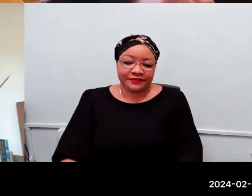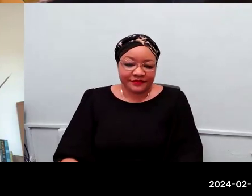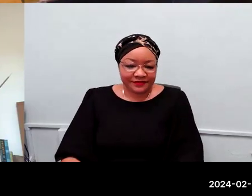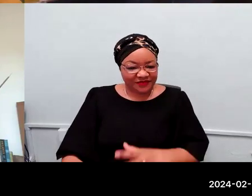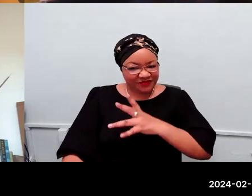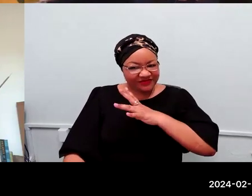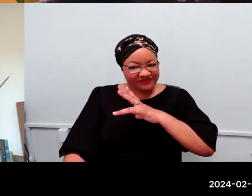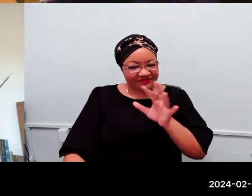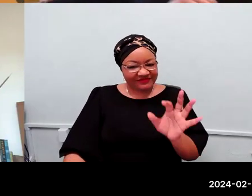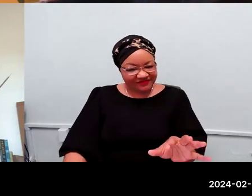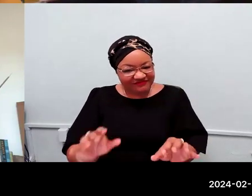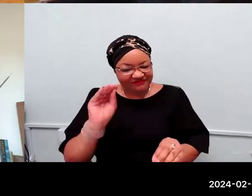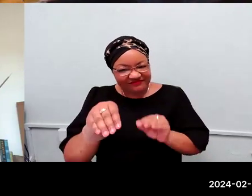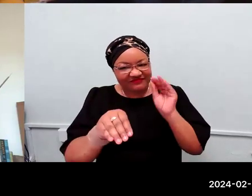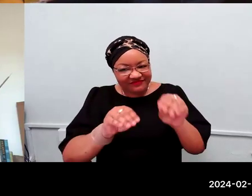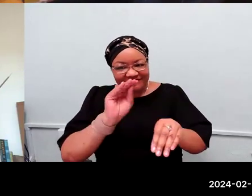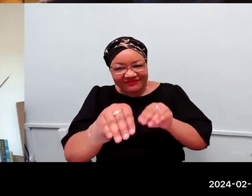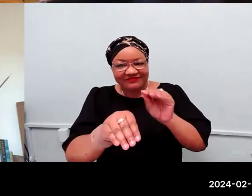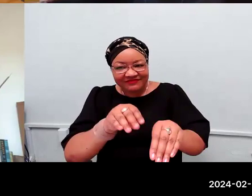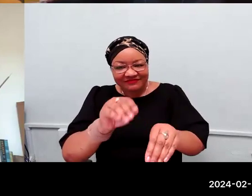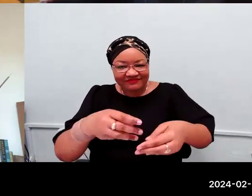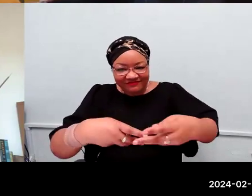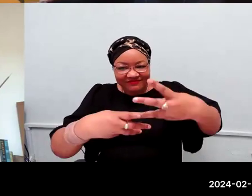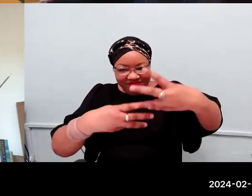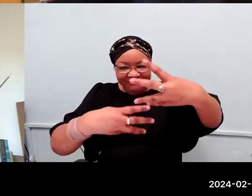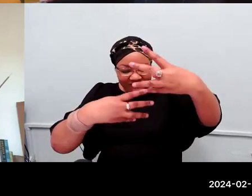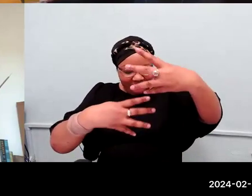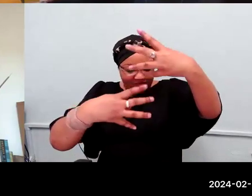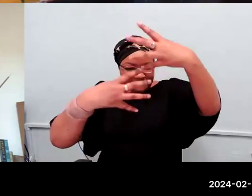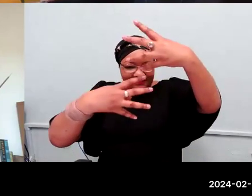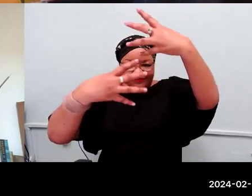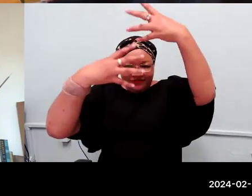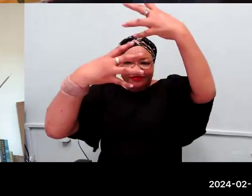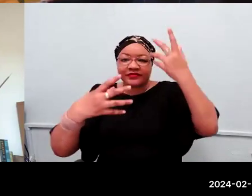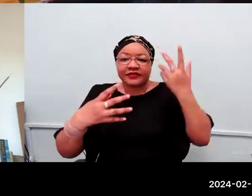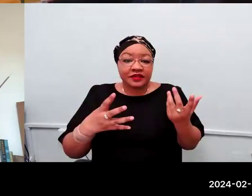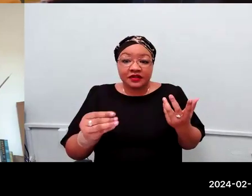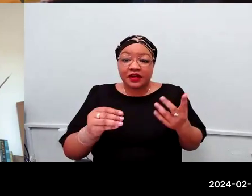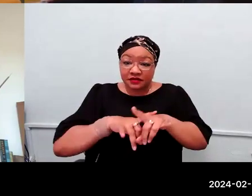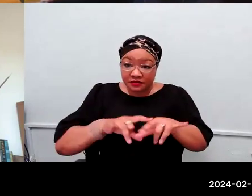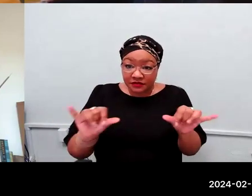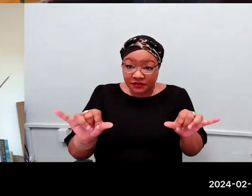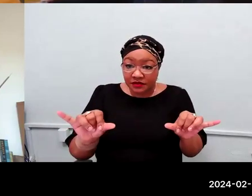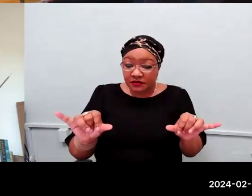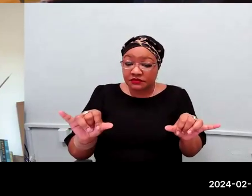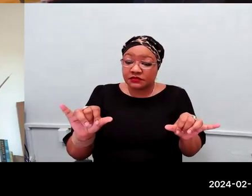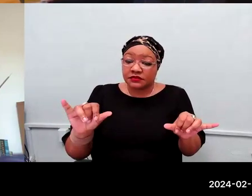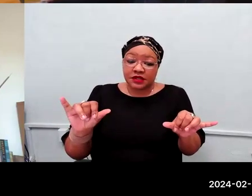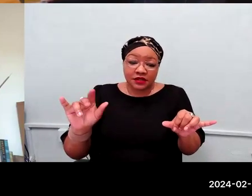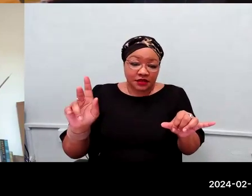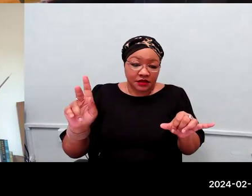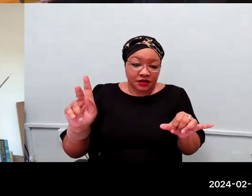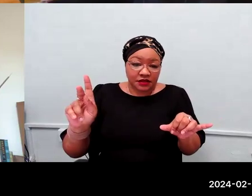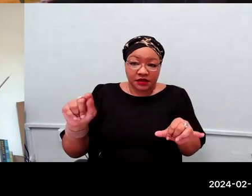in. Share for a really exceptional talk. And while people are doing that, Catherine, do you want to